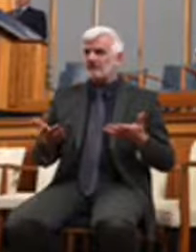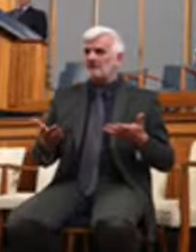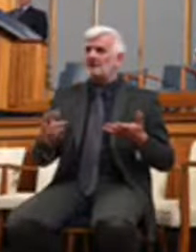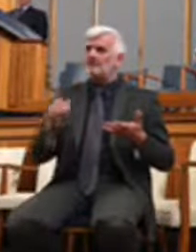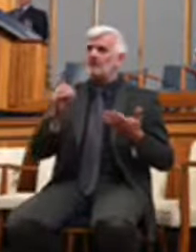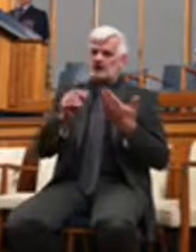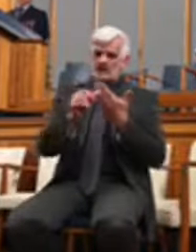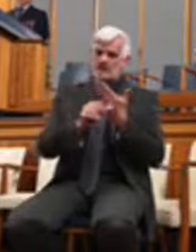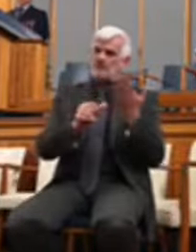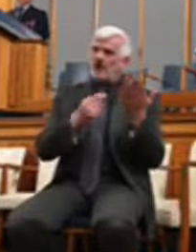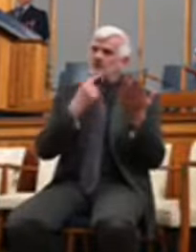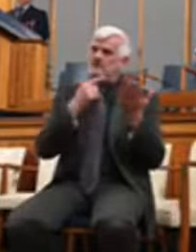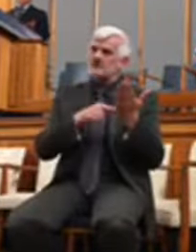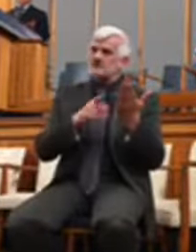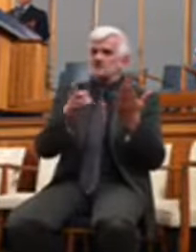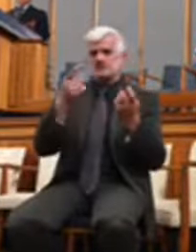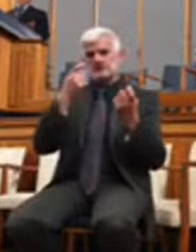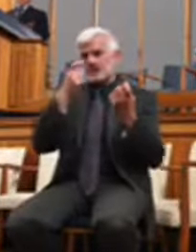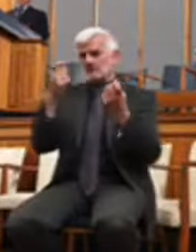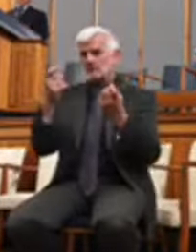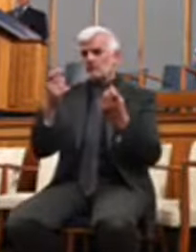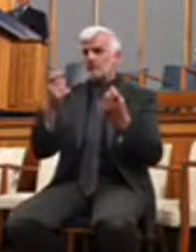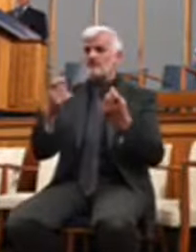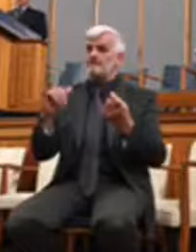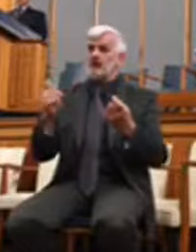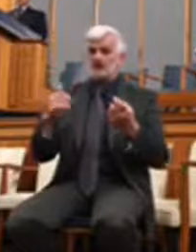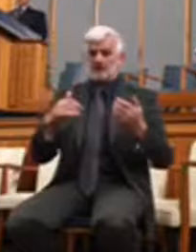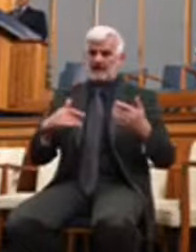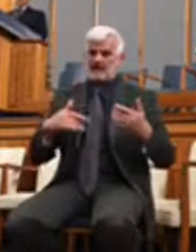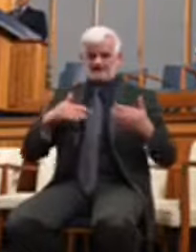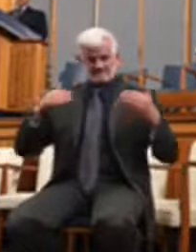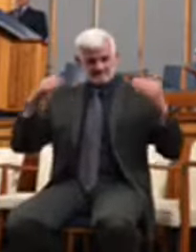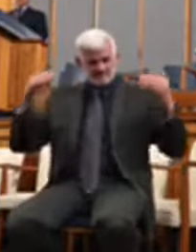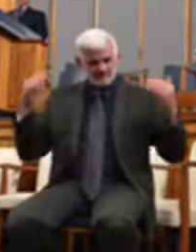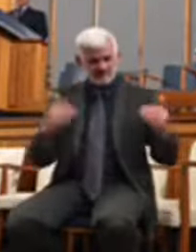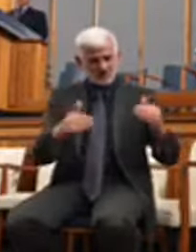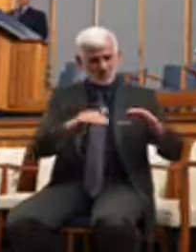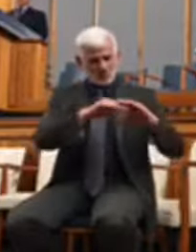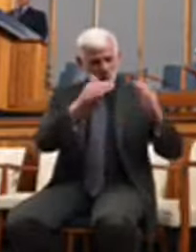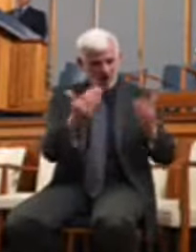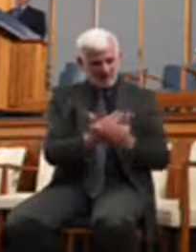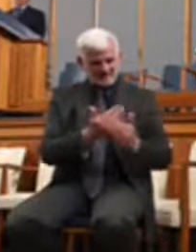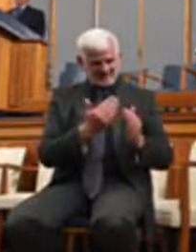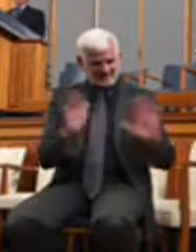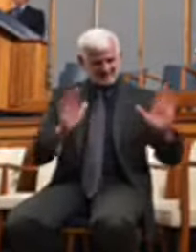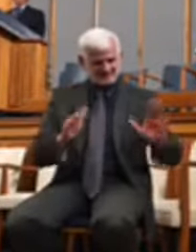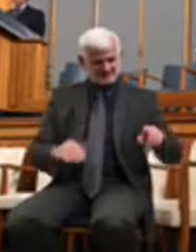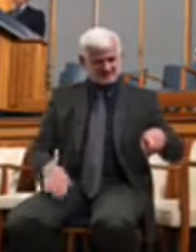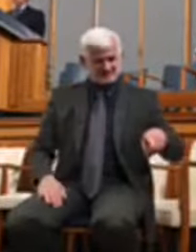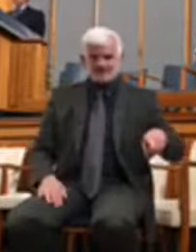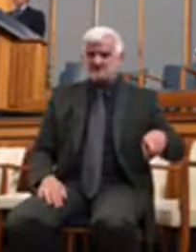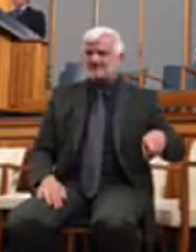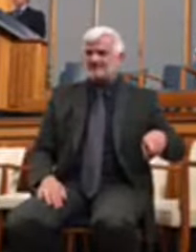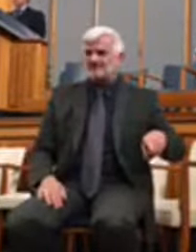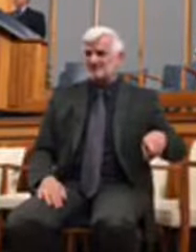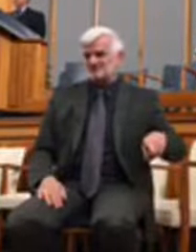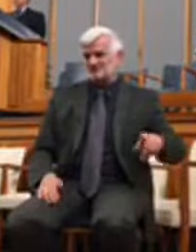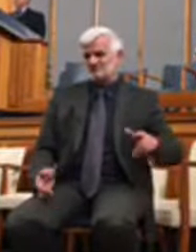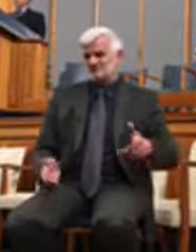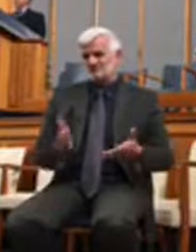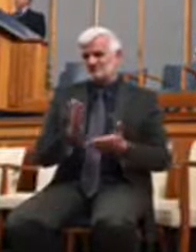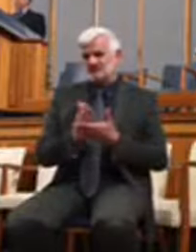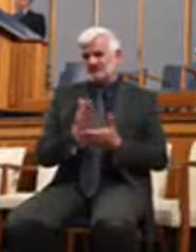only live for the here and now, if our hope is only in this world, we are the most